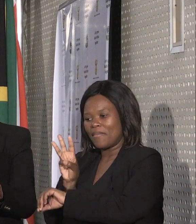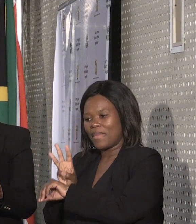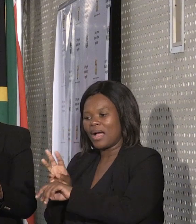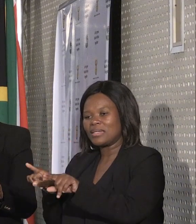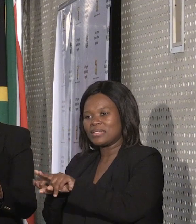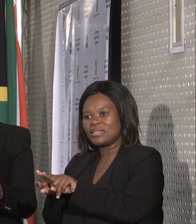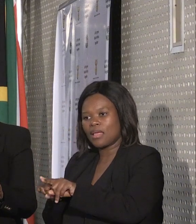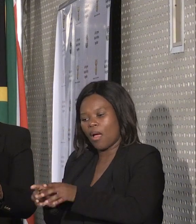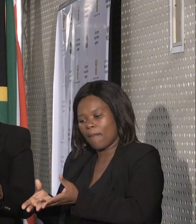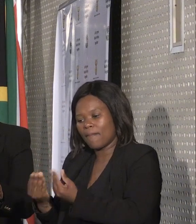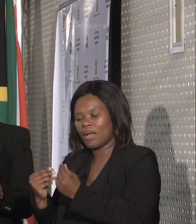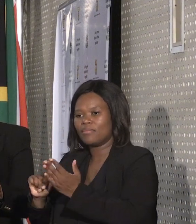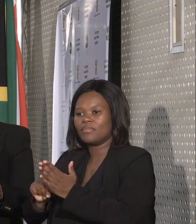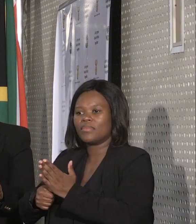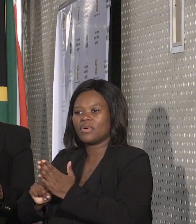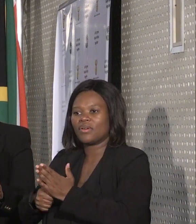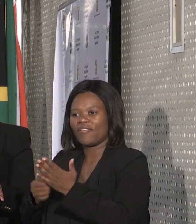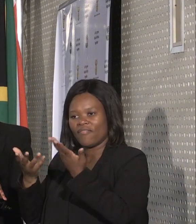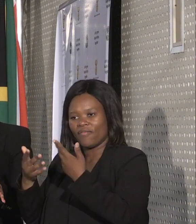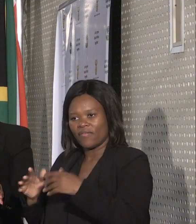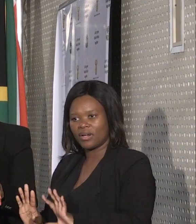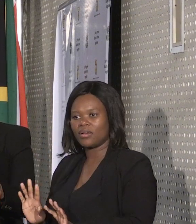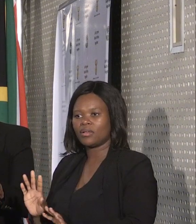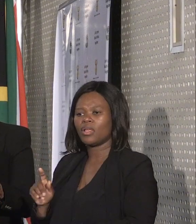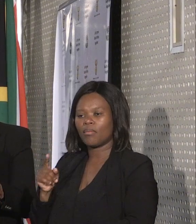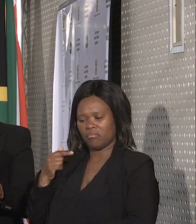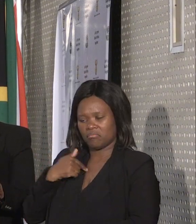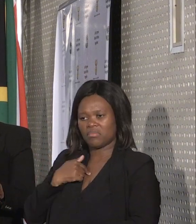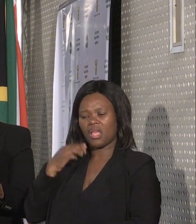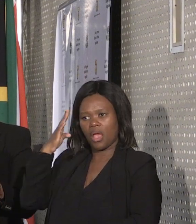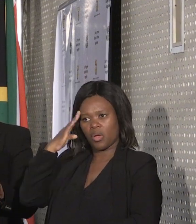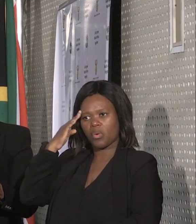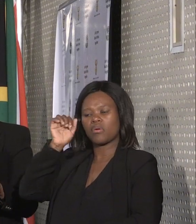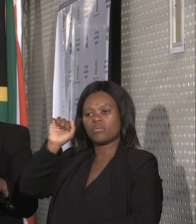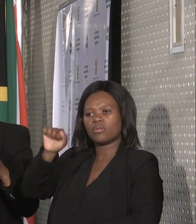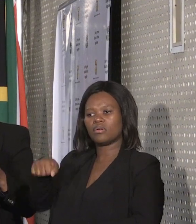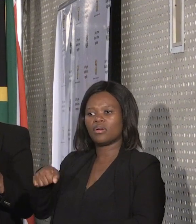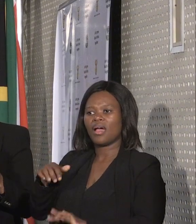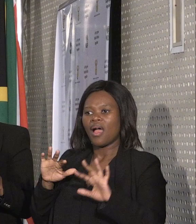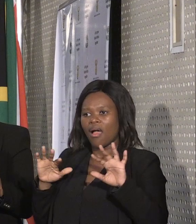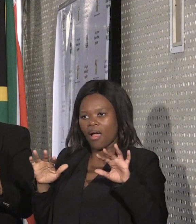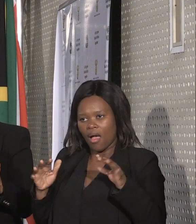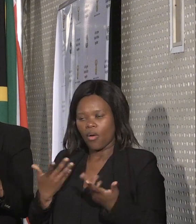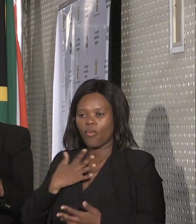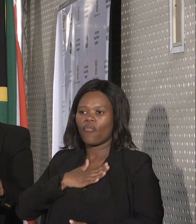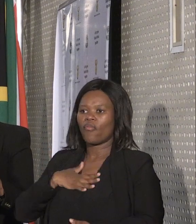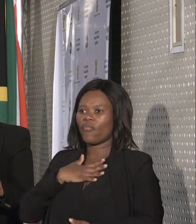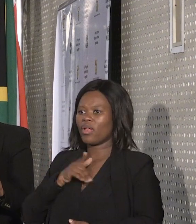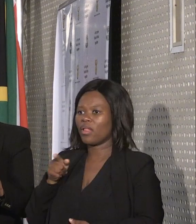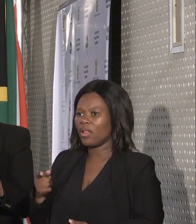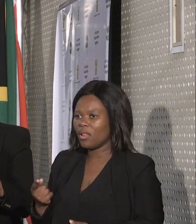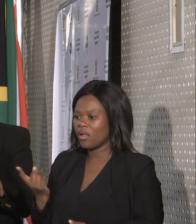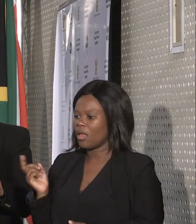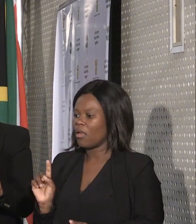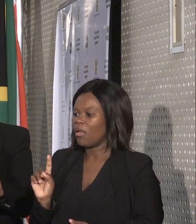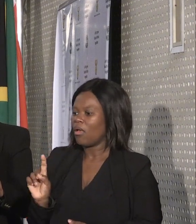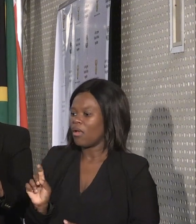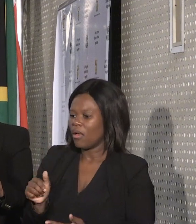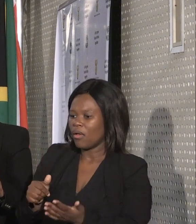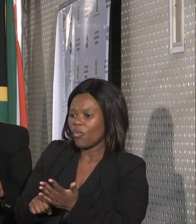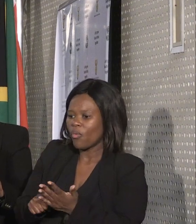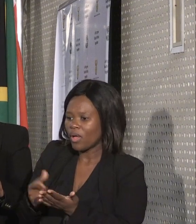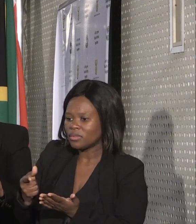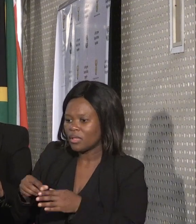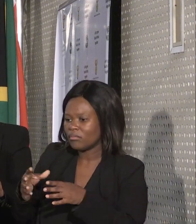benefited from the SASSA grants, and therefore I know Uguti how it feels not to get your money on